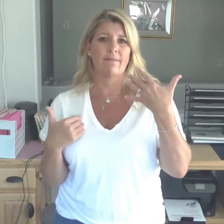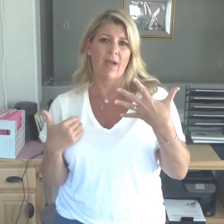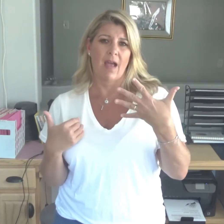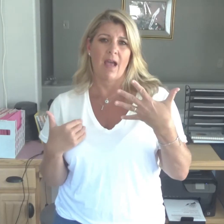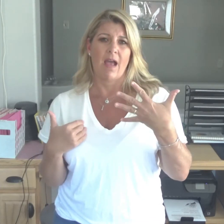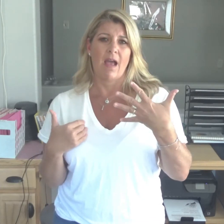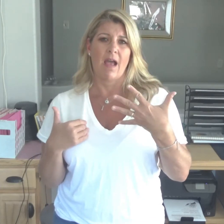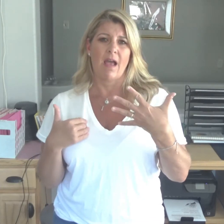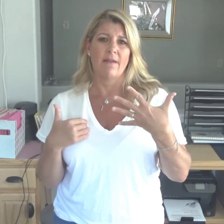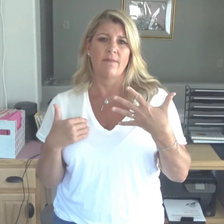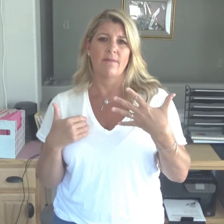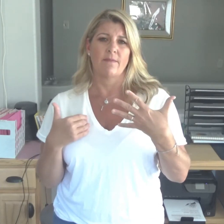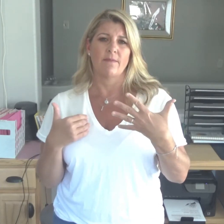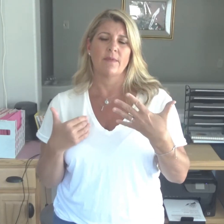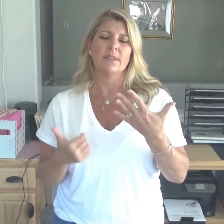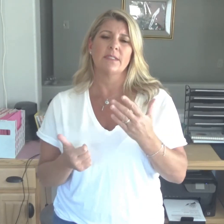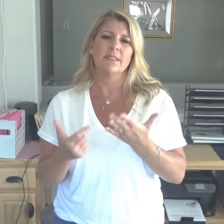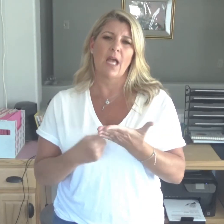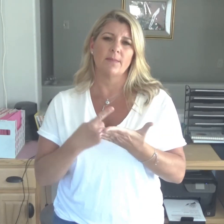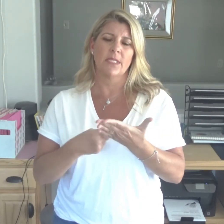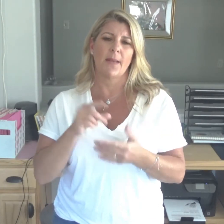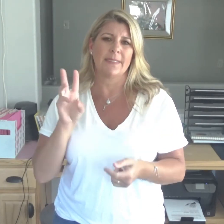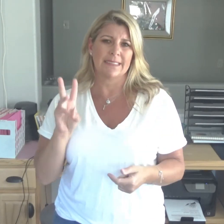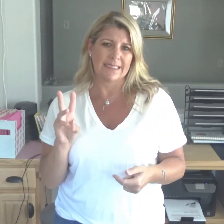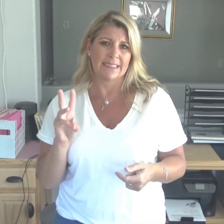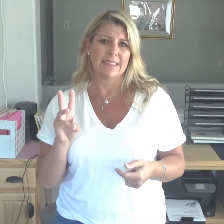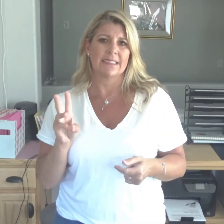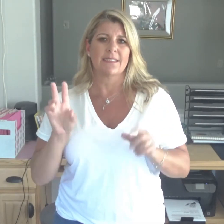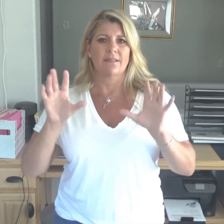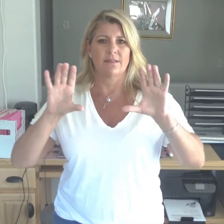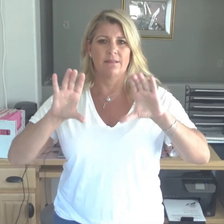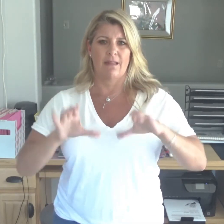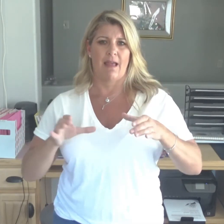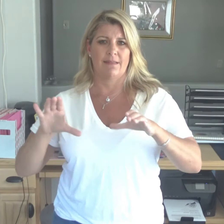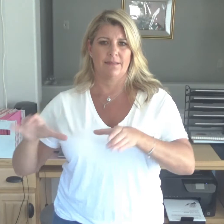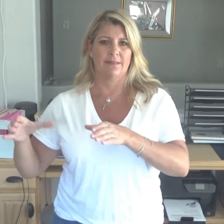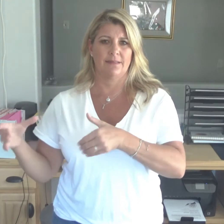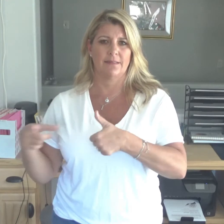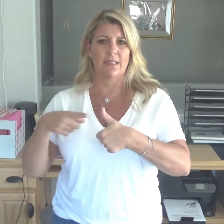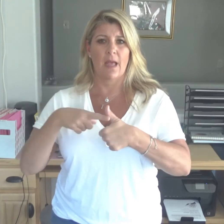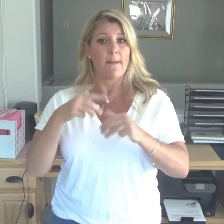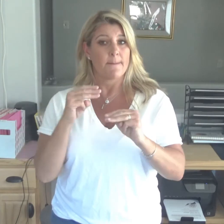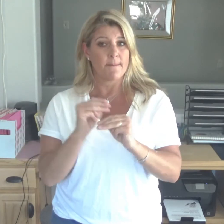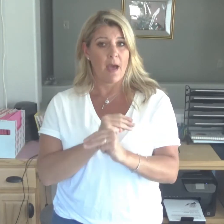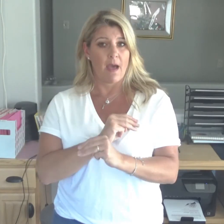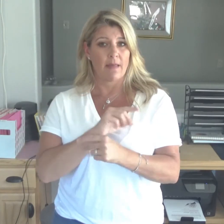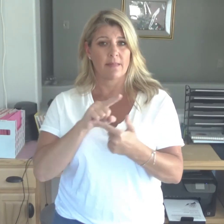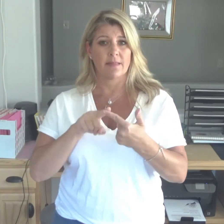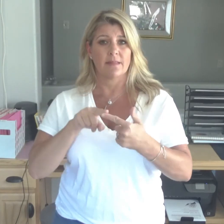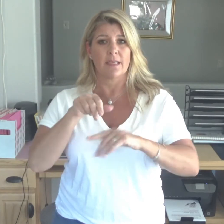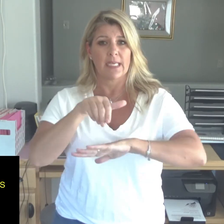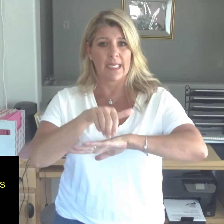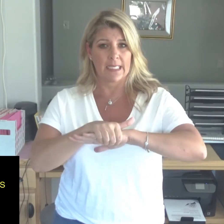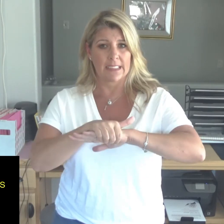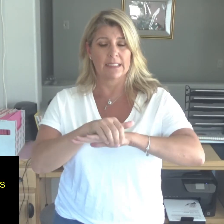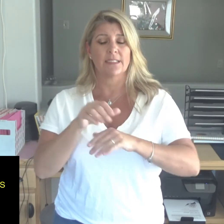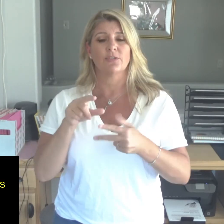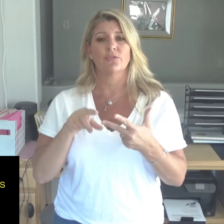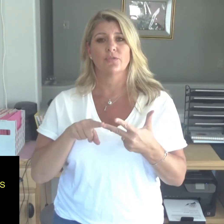elementary school, there's typically 5 topics, I guess 6 subjects. We've got math,